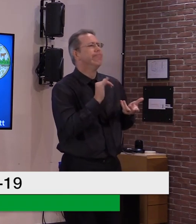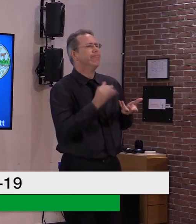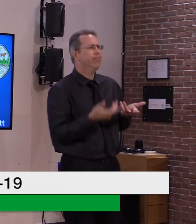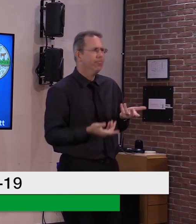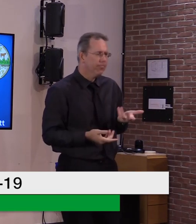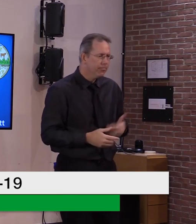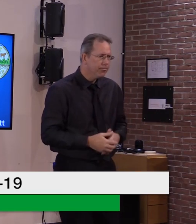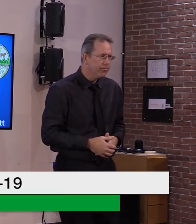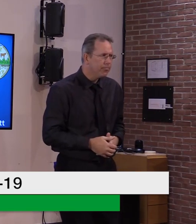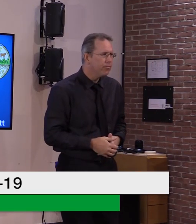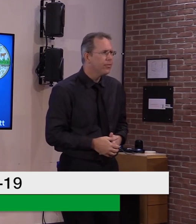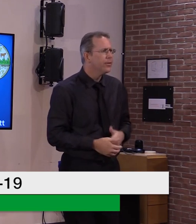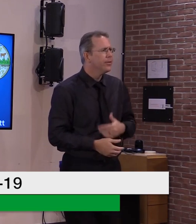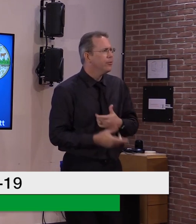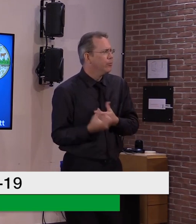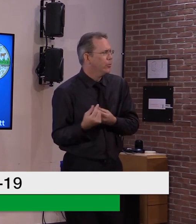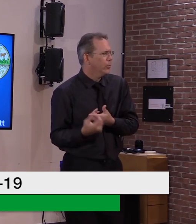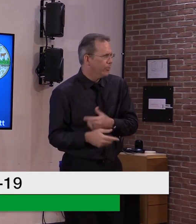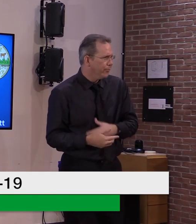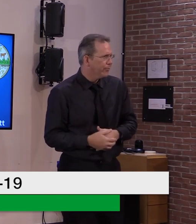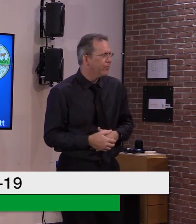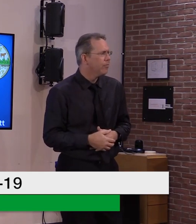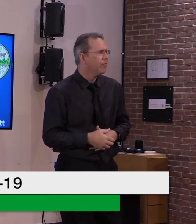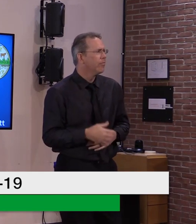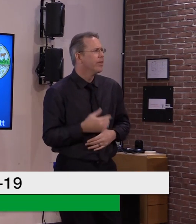directly in randolph